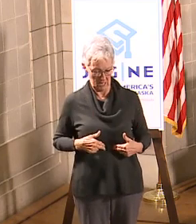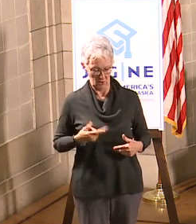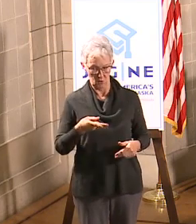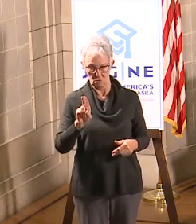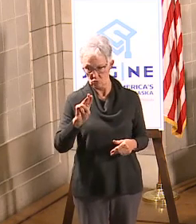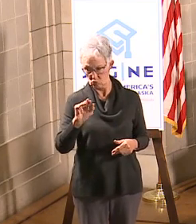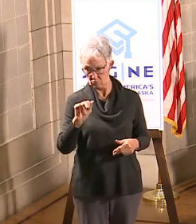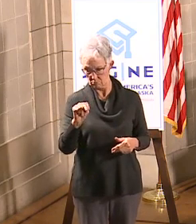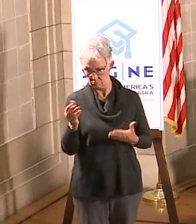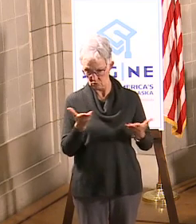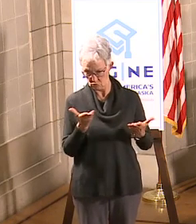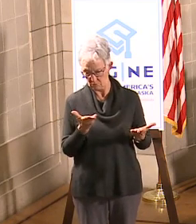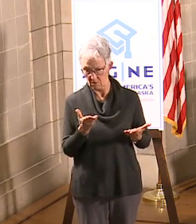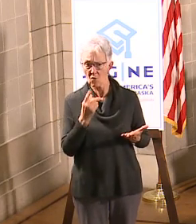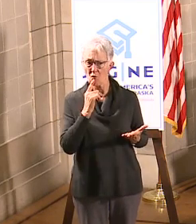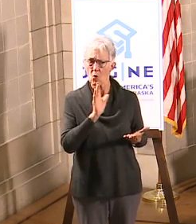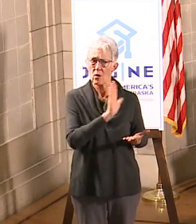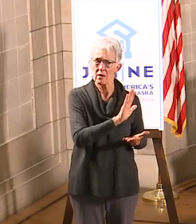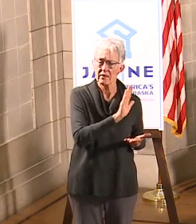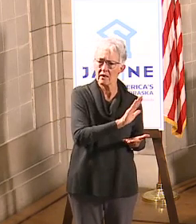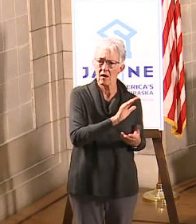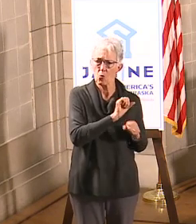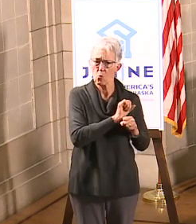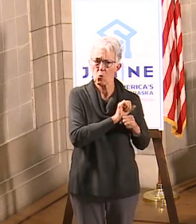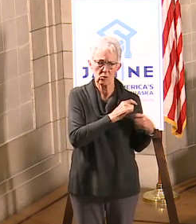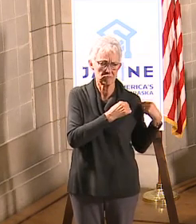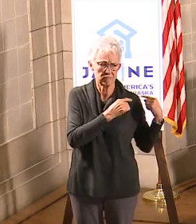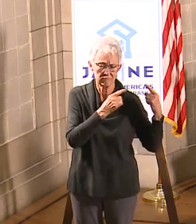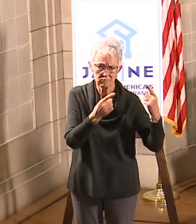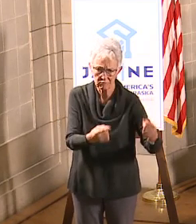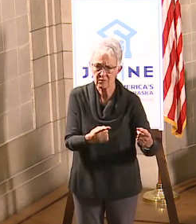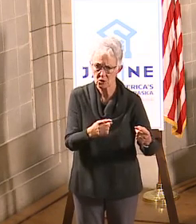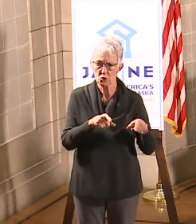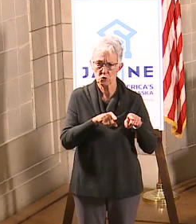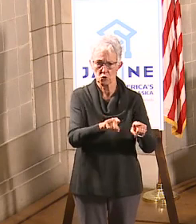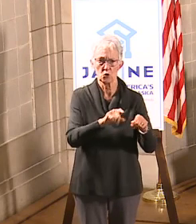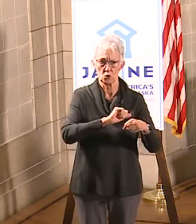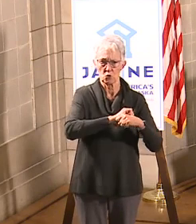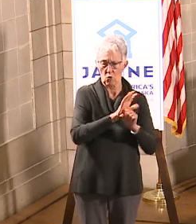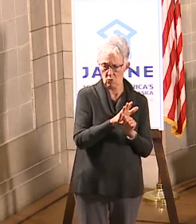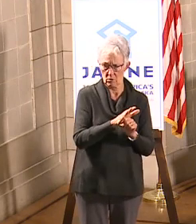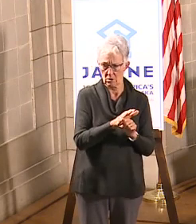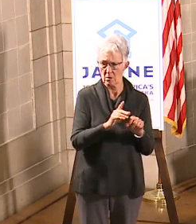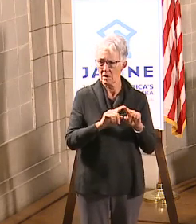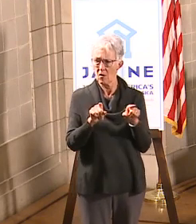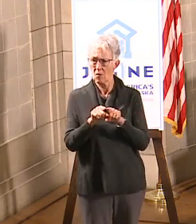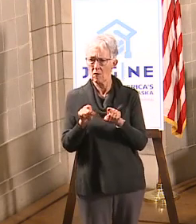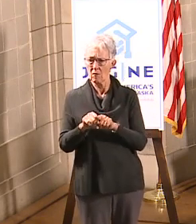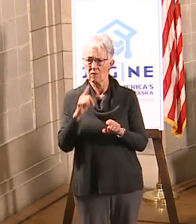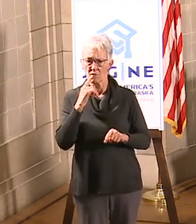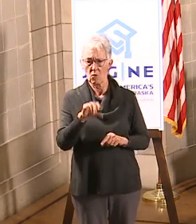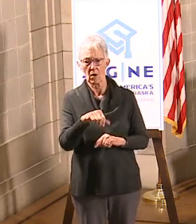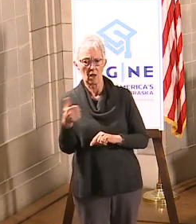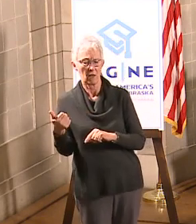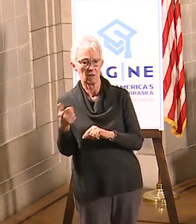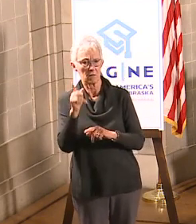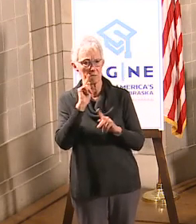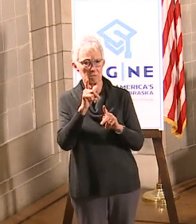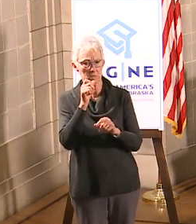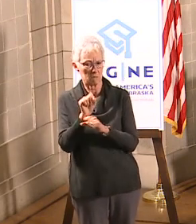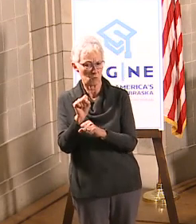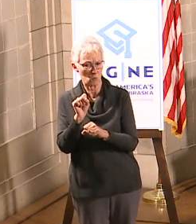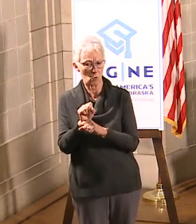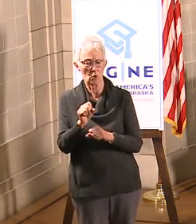their efforts during the COVID-19 response and all the team members responsible for that, but also for the other employees that have been doing